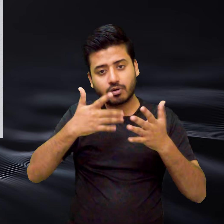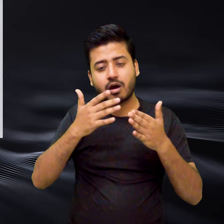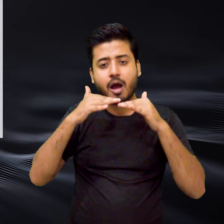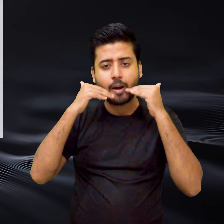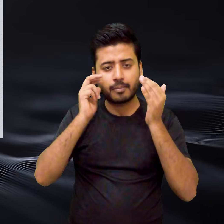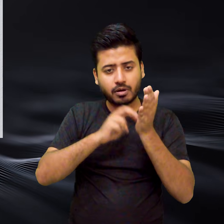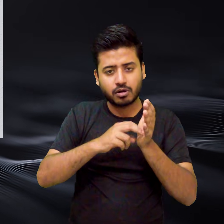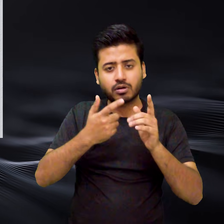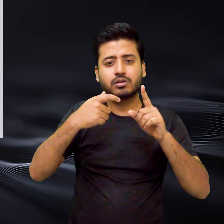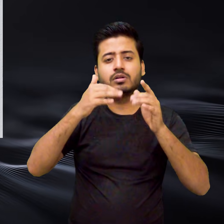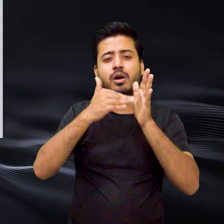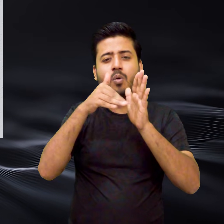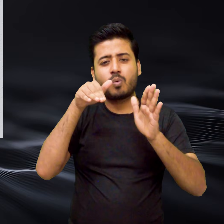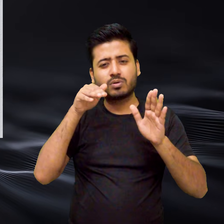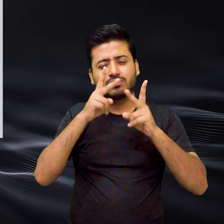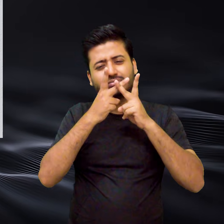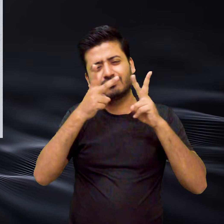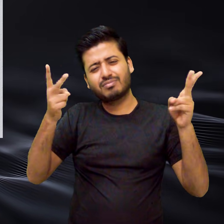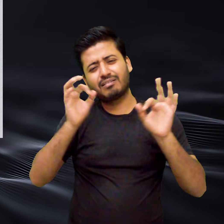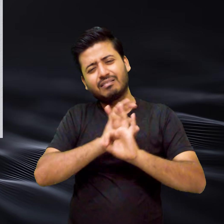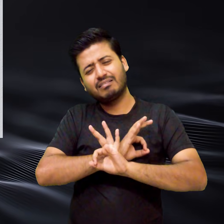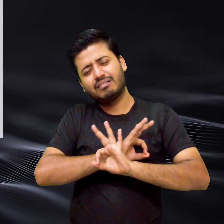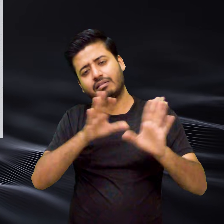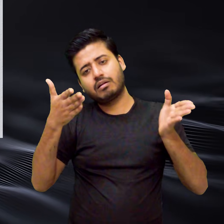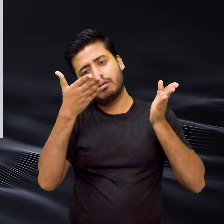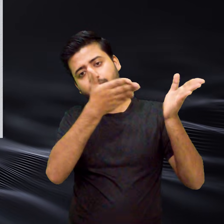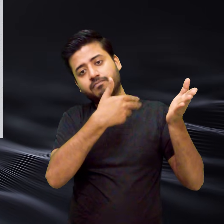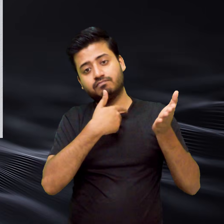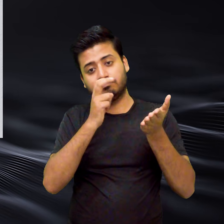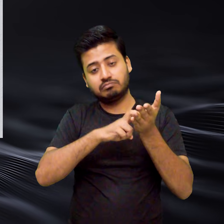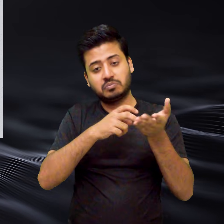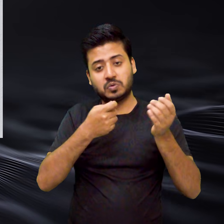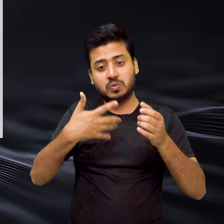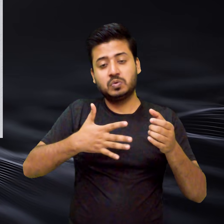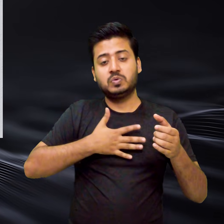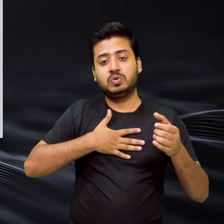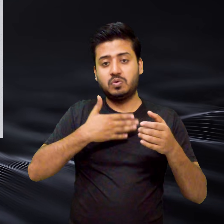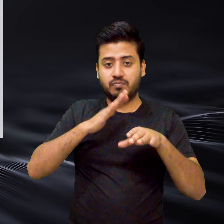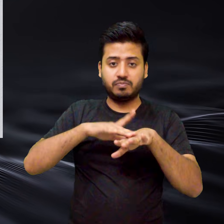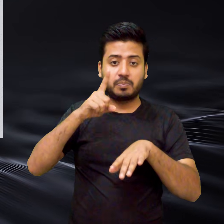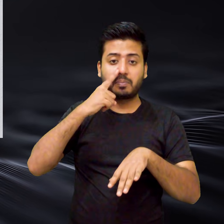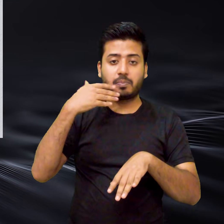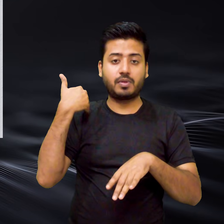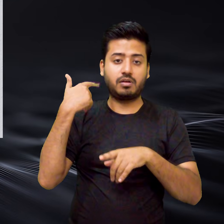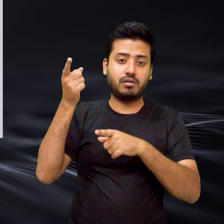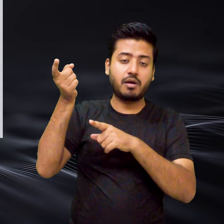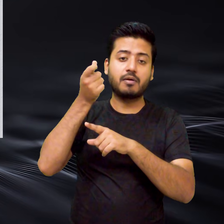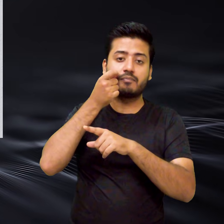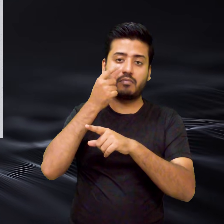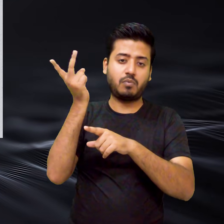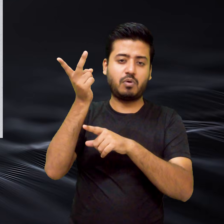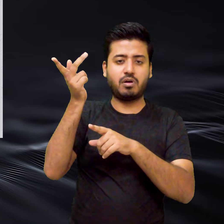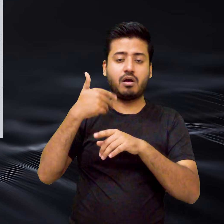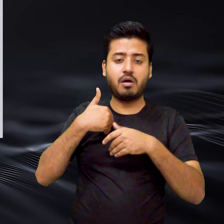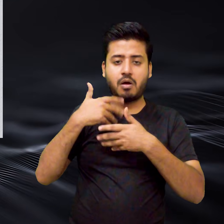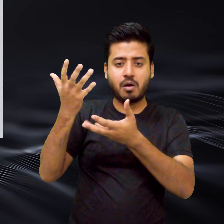ring or halo because mineral oil does not absorb easily. Smell. Check. Pure, cold-pressed almond oil will not have a strong